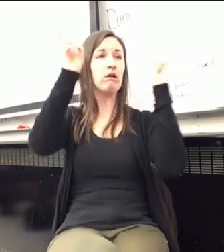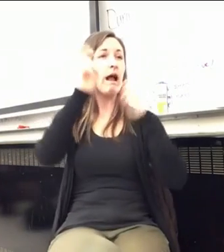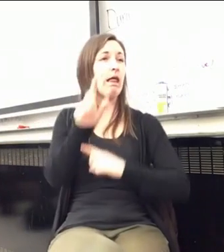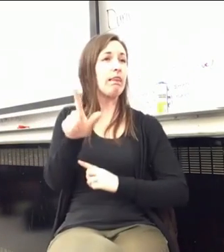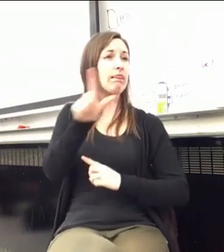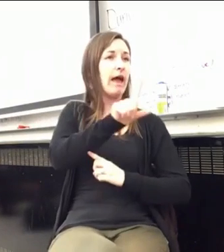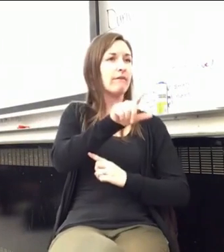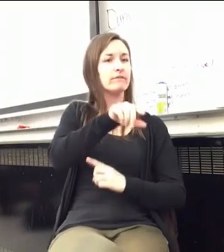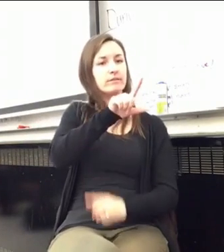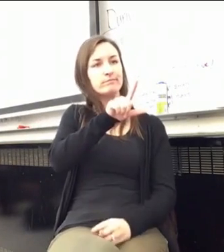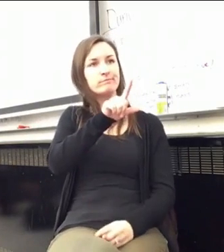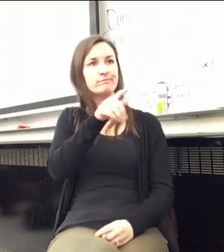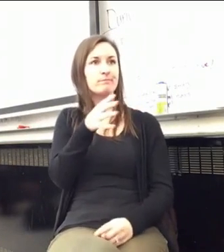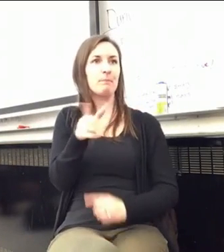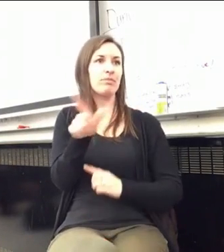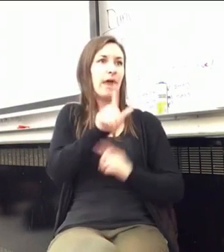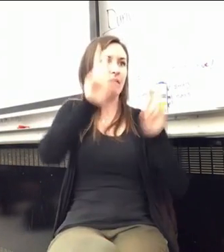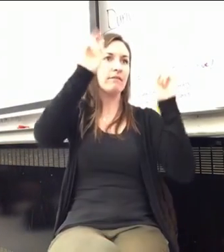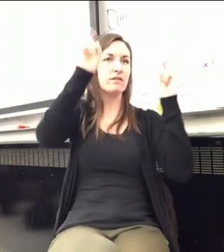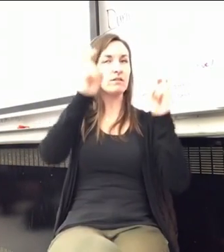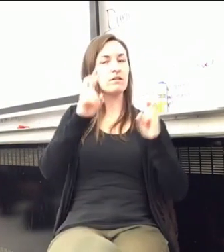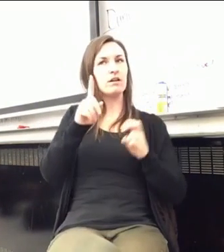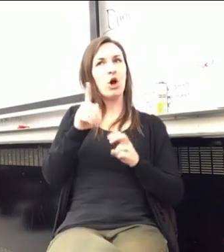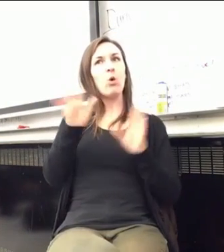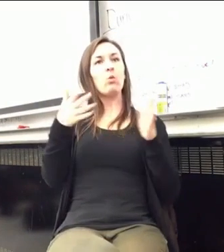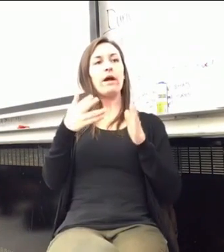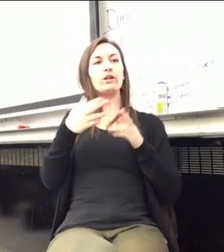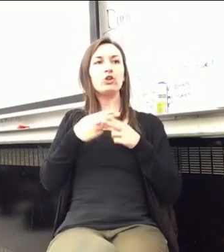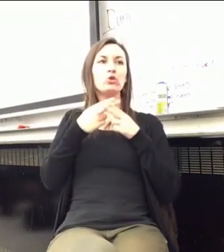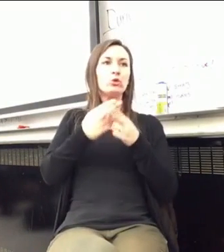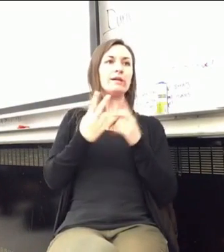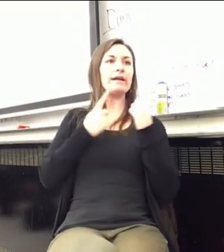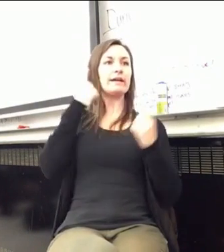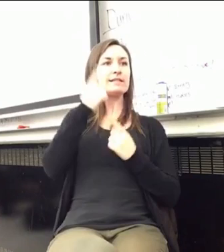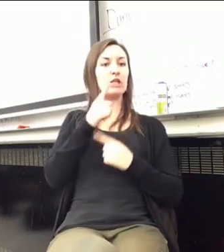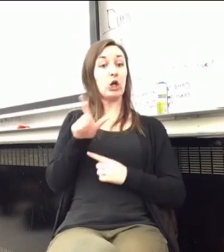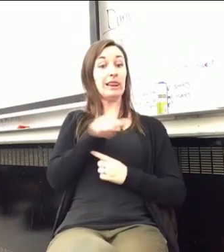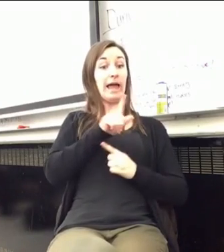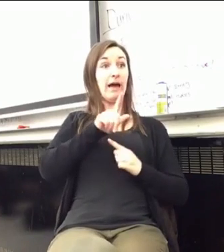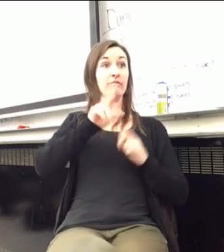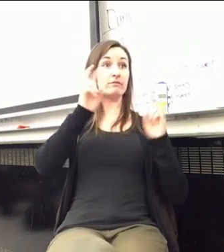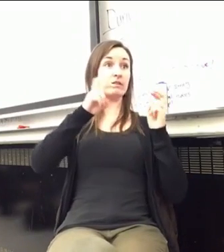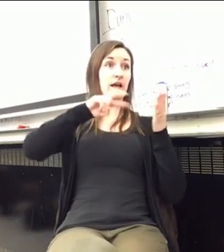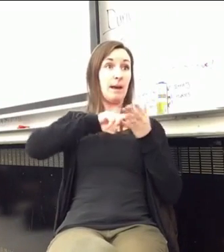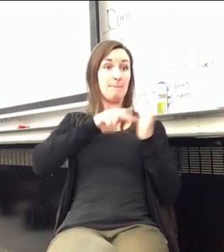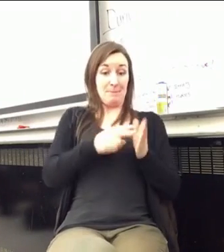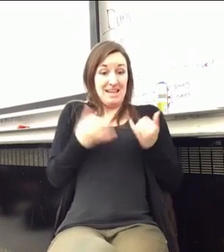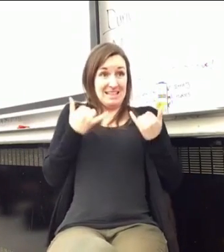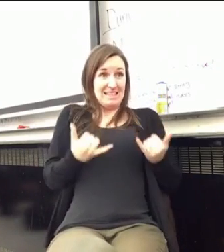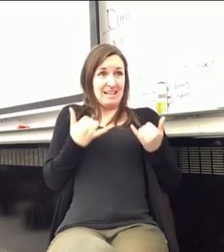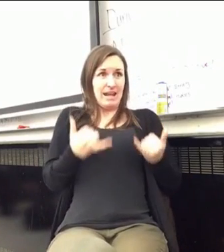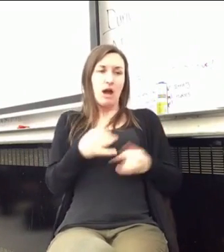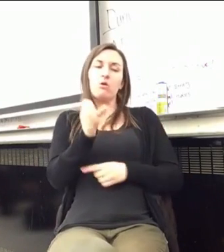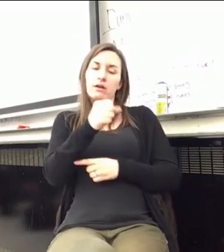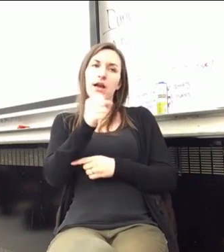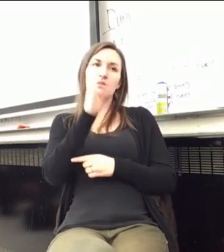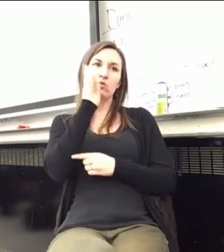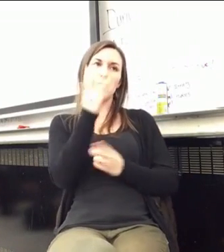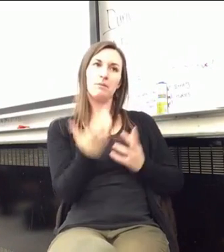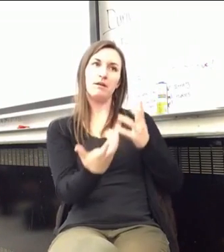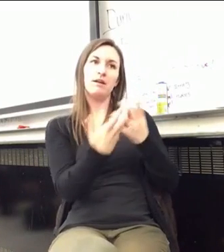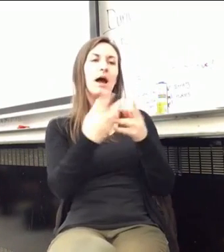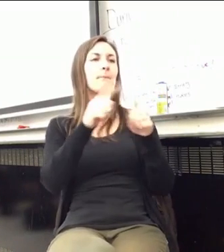time, they would be considered more left than right, yeah. At this time, the whole terms of left and right doesn't exist until